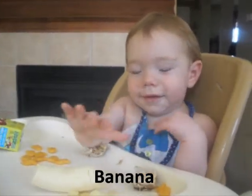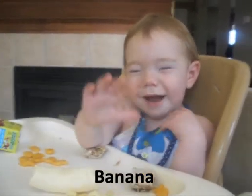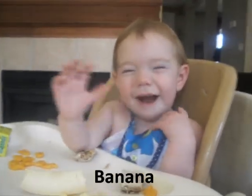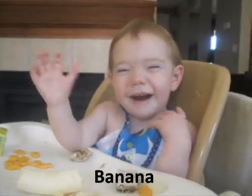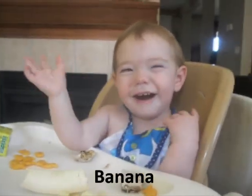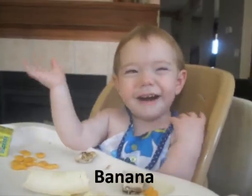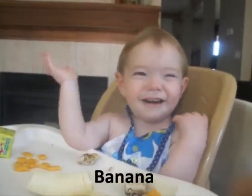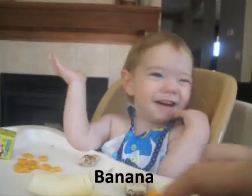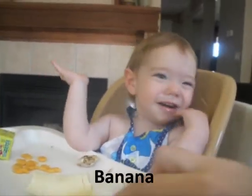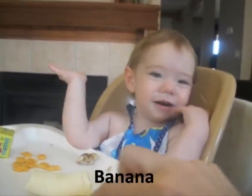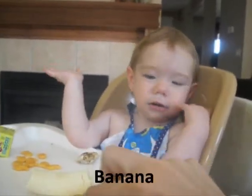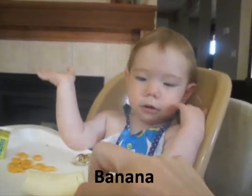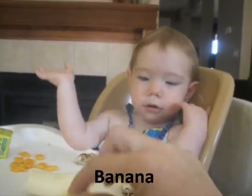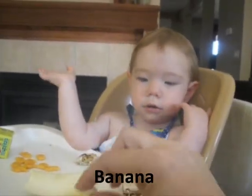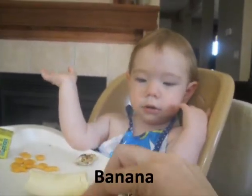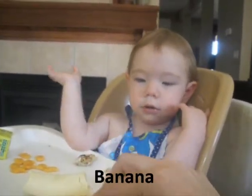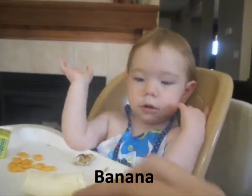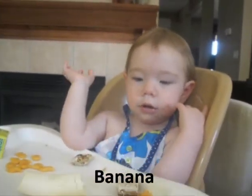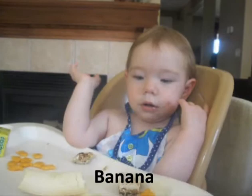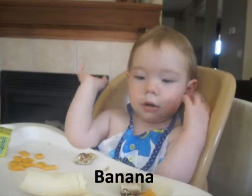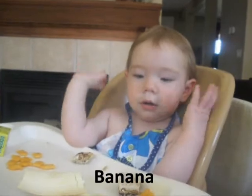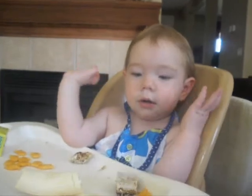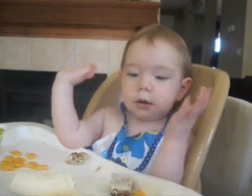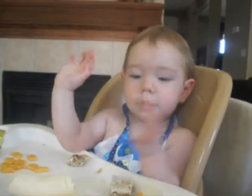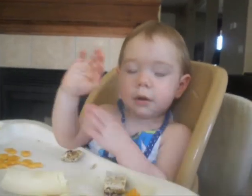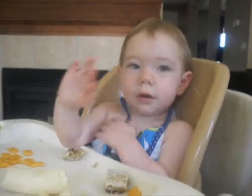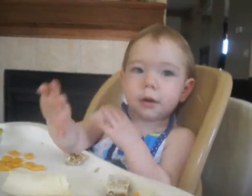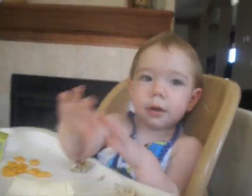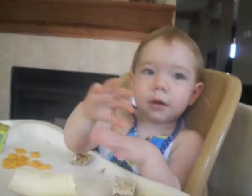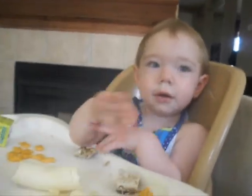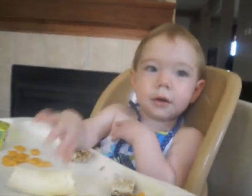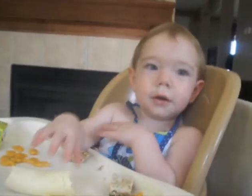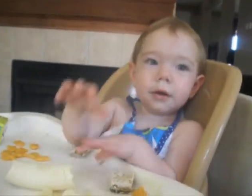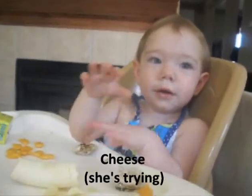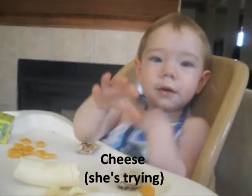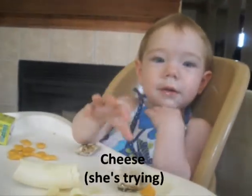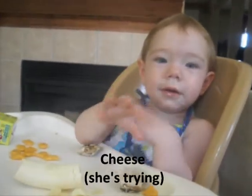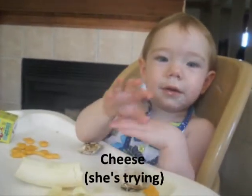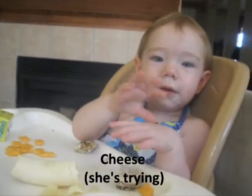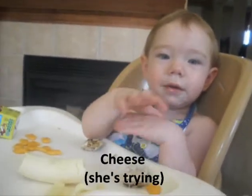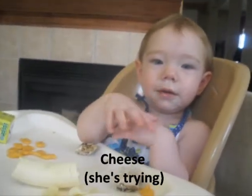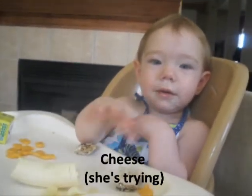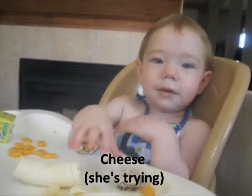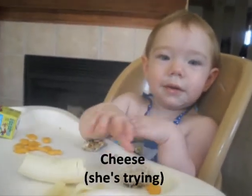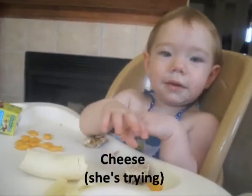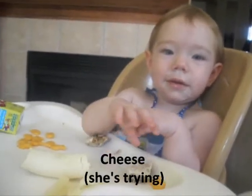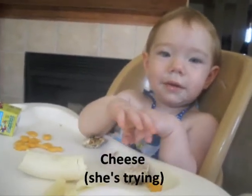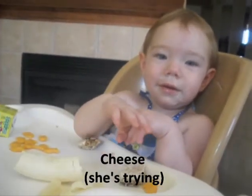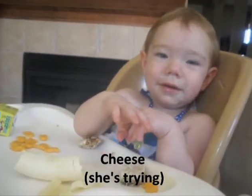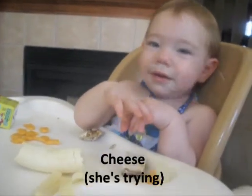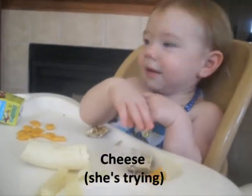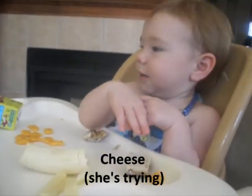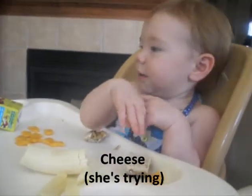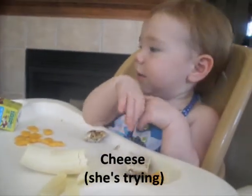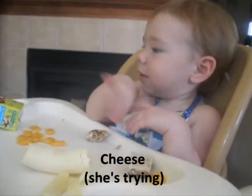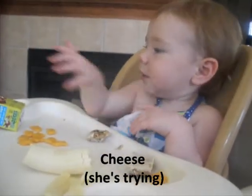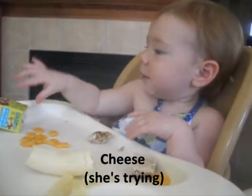Banana. Yes. Oh, and look, you have some cheese. Cheese. Cheese. Good job.